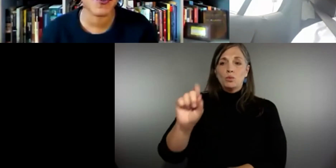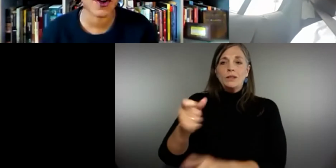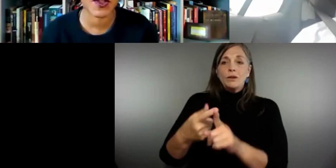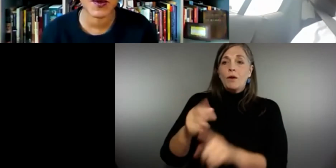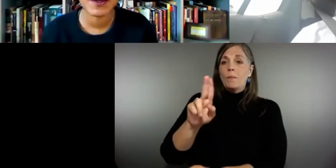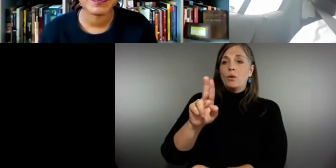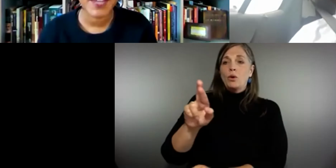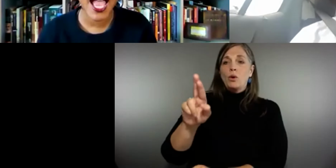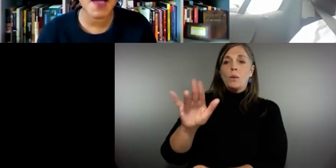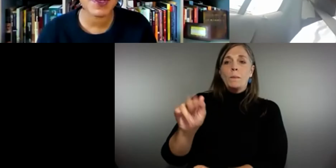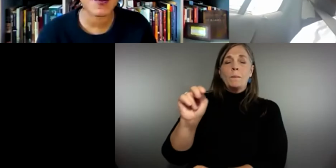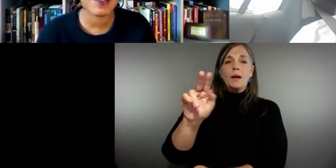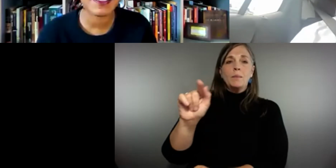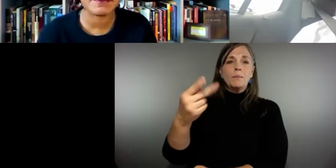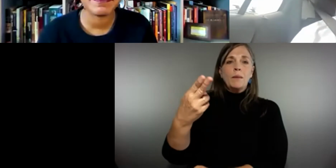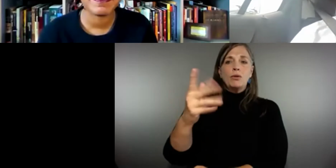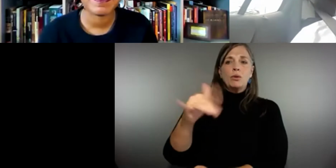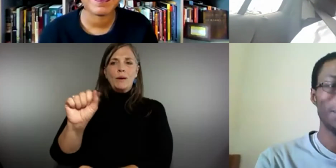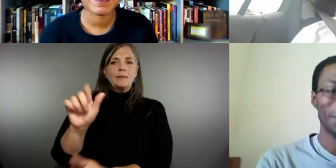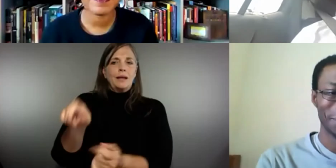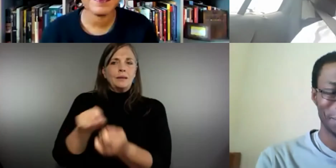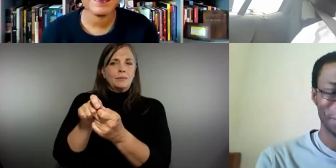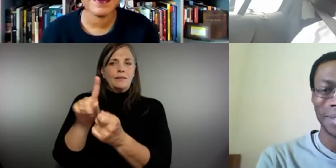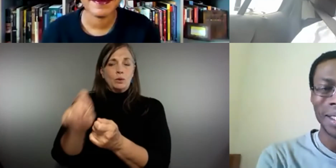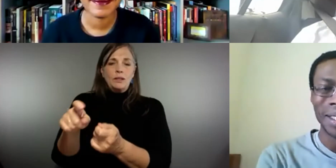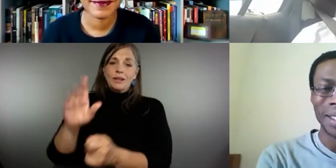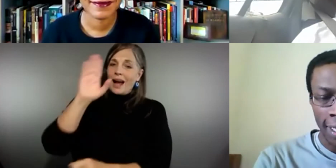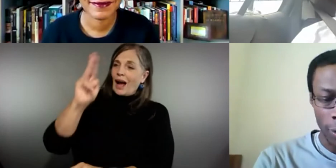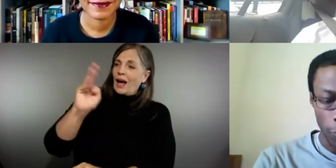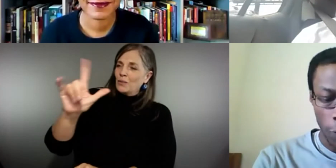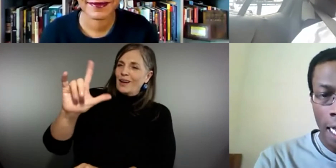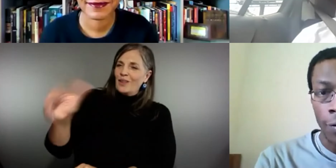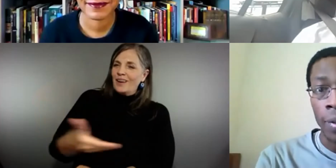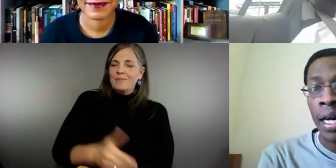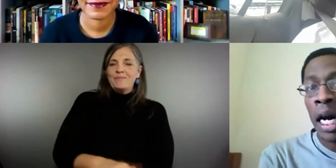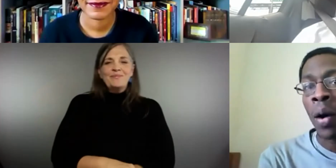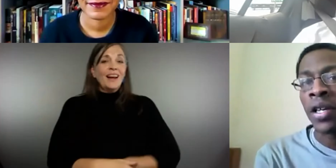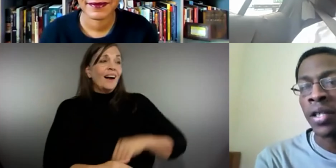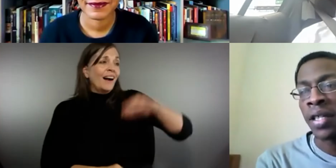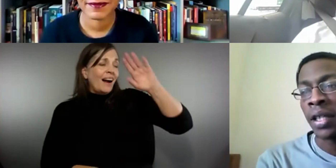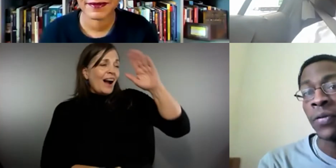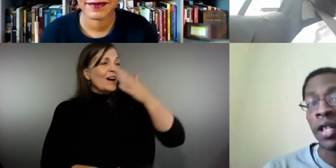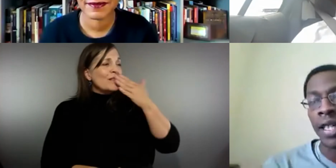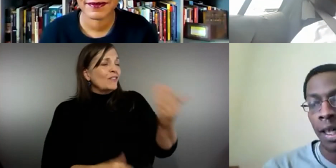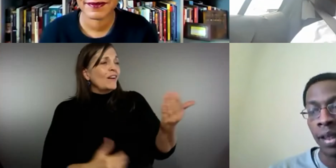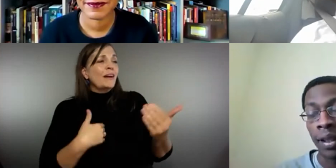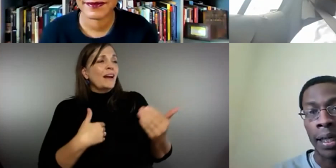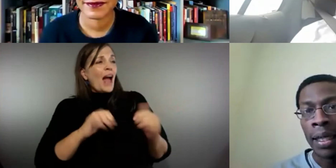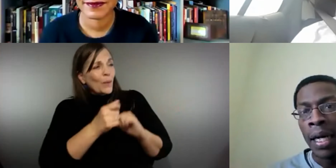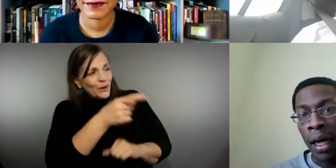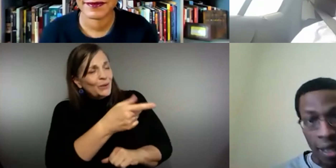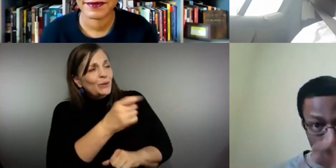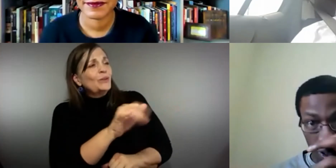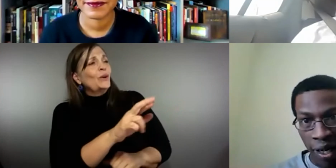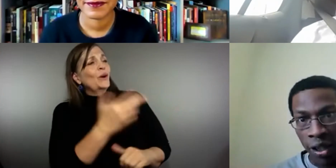question for you hi will welcome hi you all thank you for having me how are you sir thank you for your time today